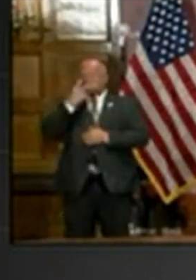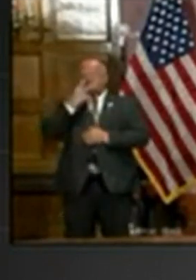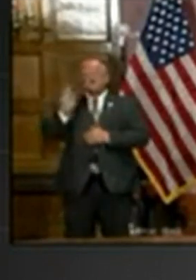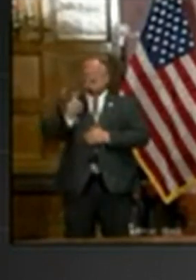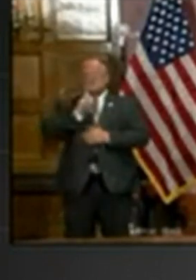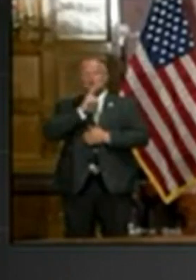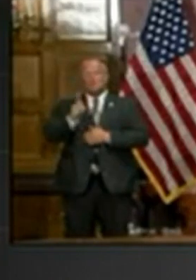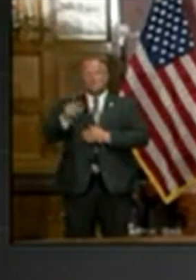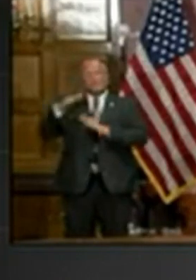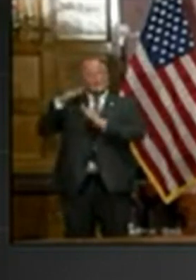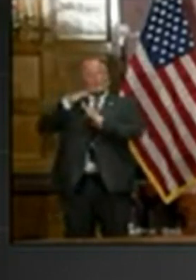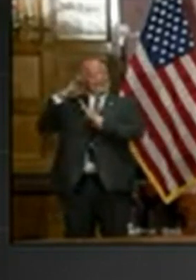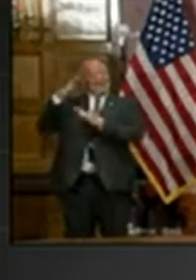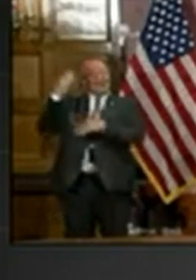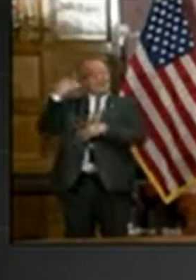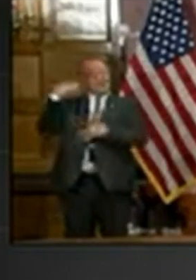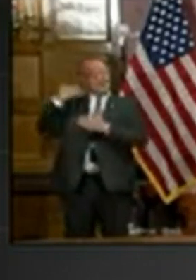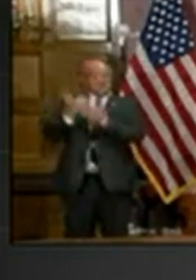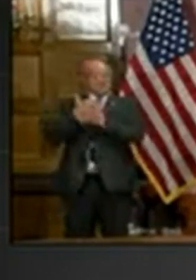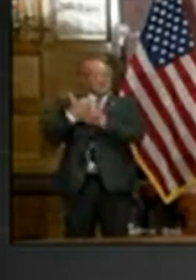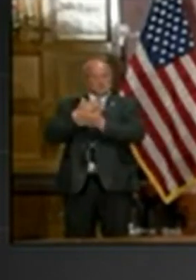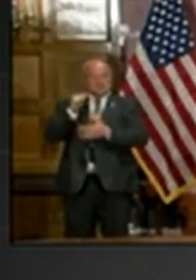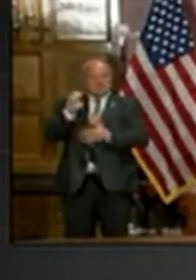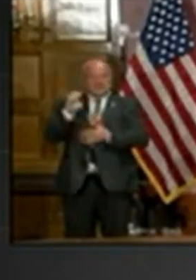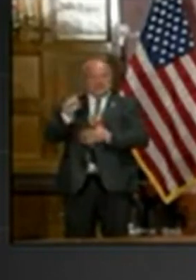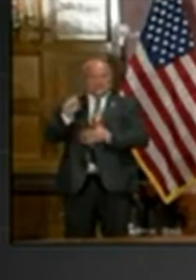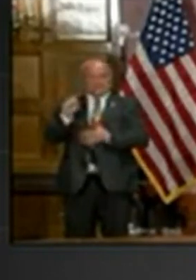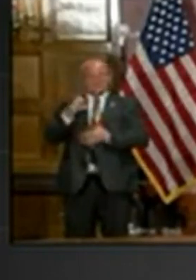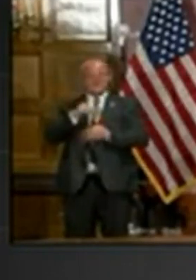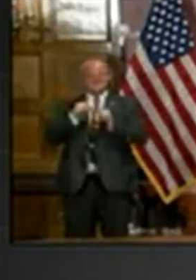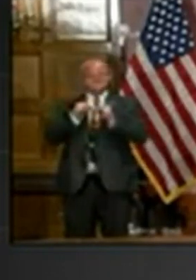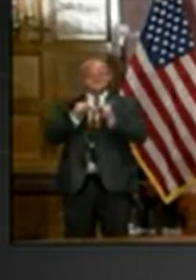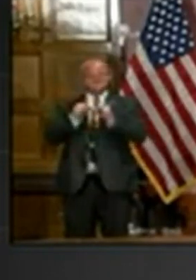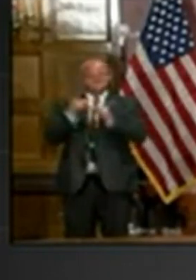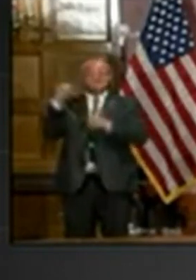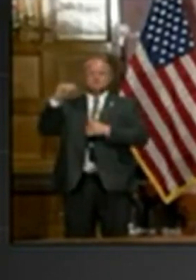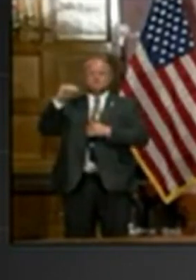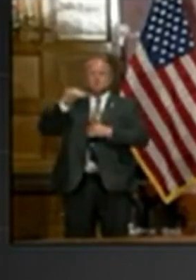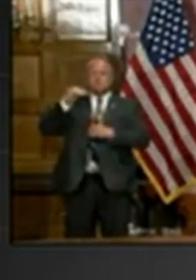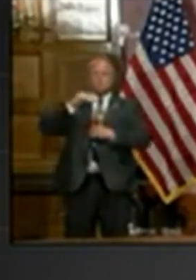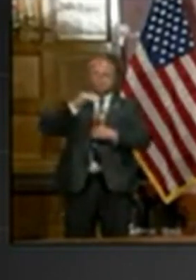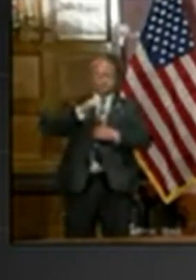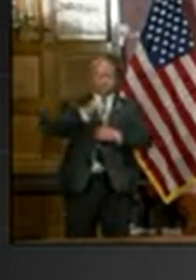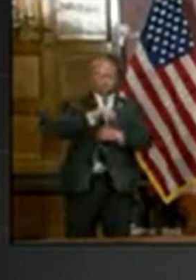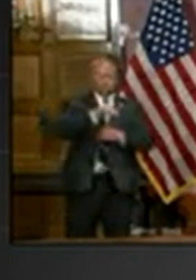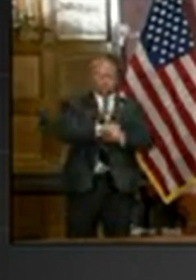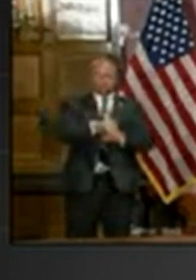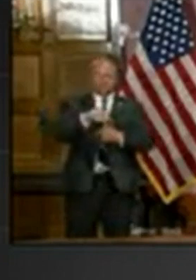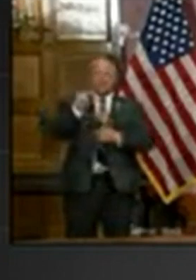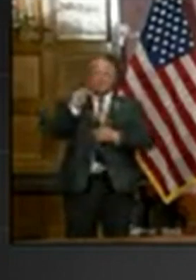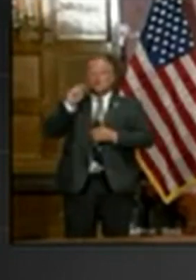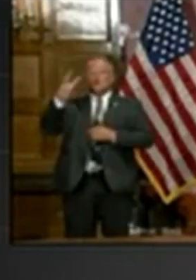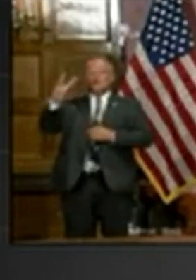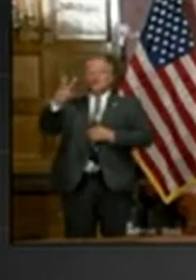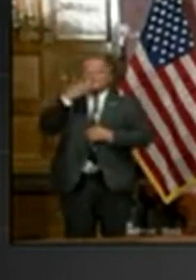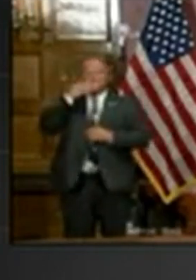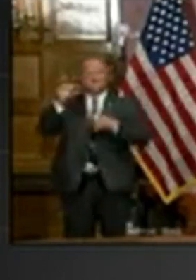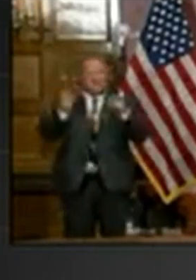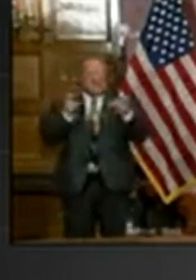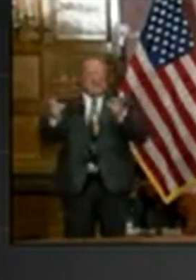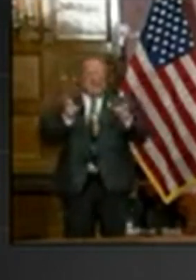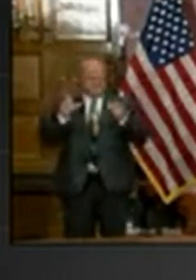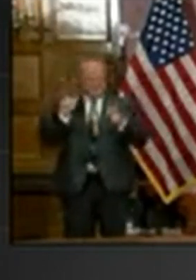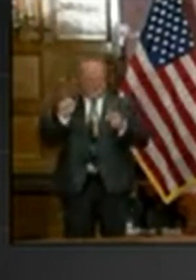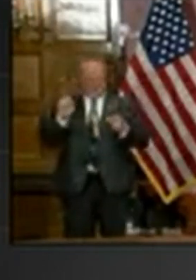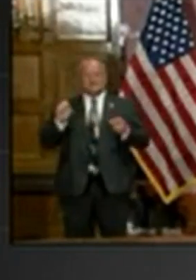where we were at the height in terms of new cases, and they've consistently trended down. Northwest is getting a better handle on